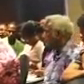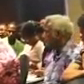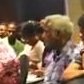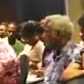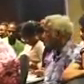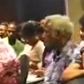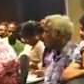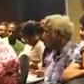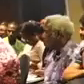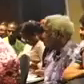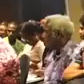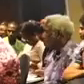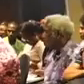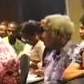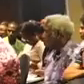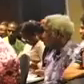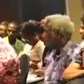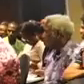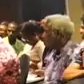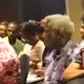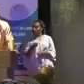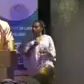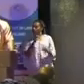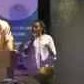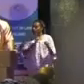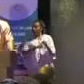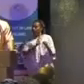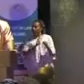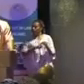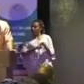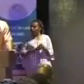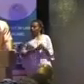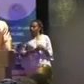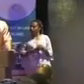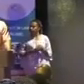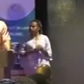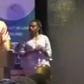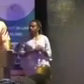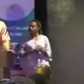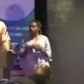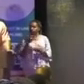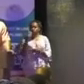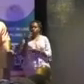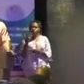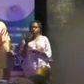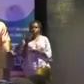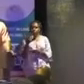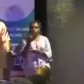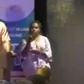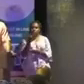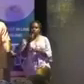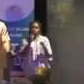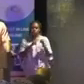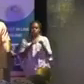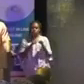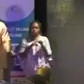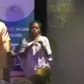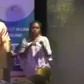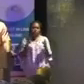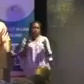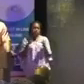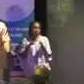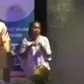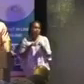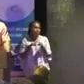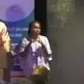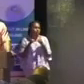please, your questions around what he has presented. Now, anything